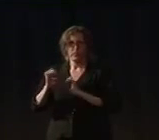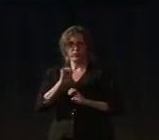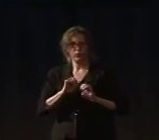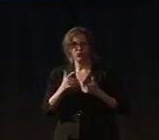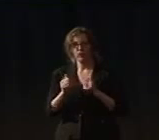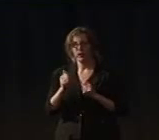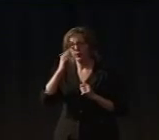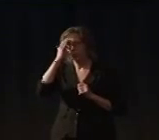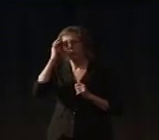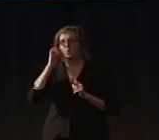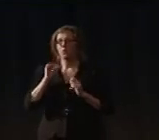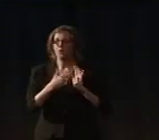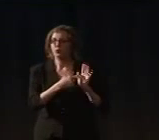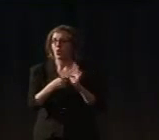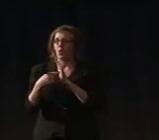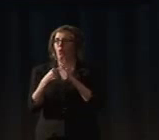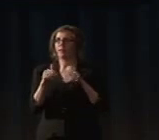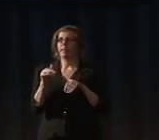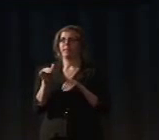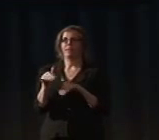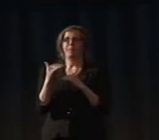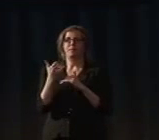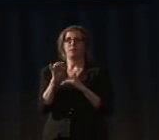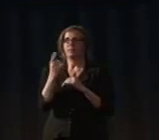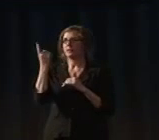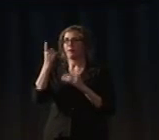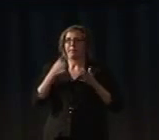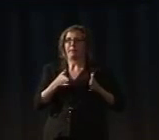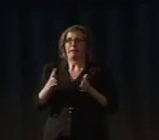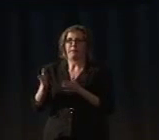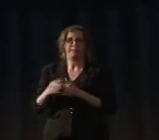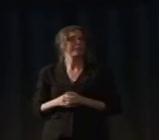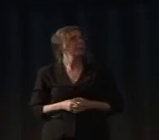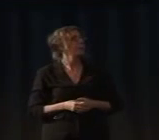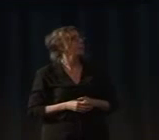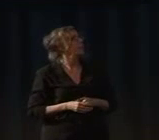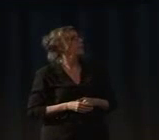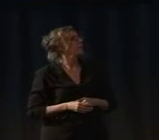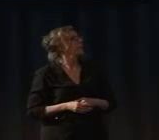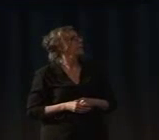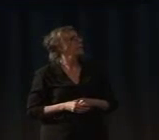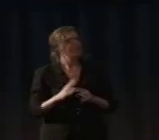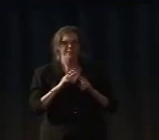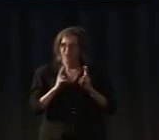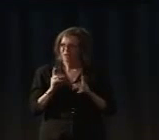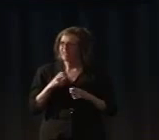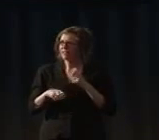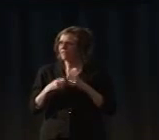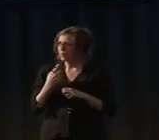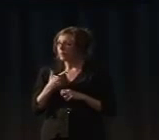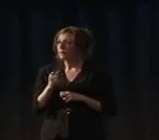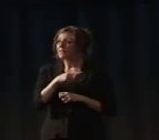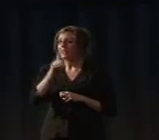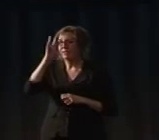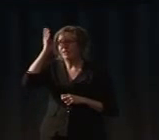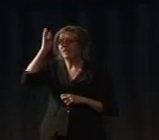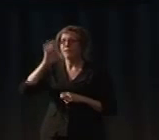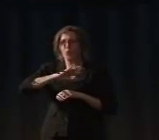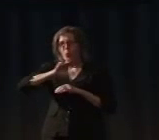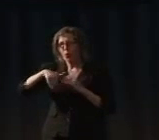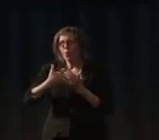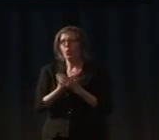limit of a medium. And of course, it's very difficult because, so you see, it, he invented a whole